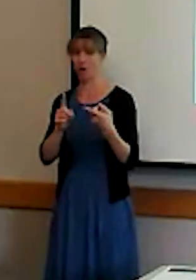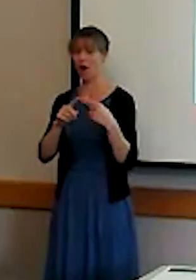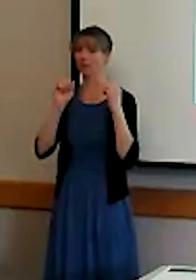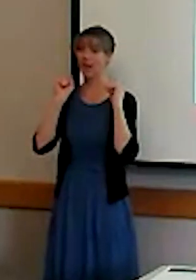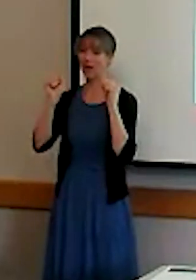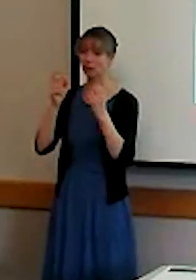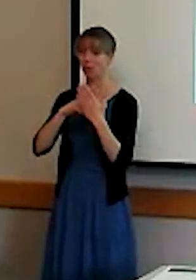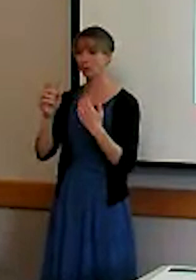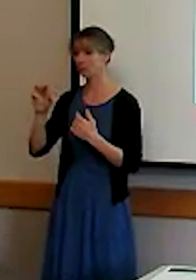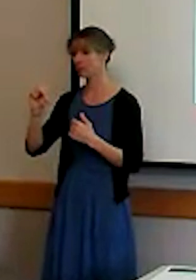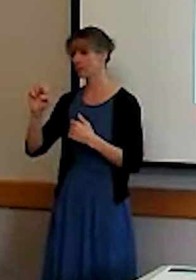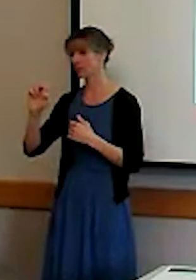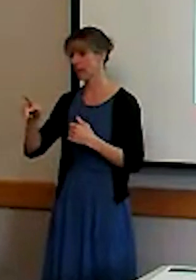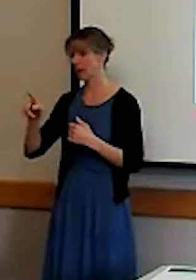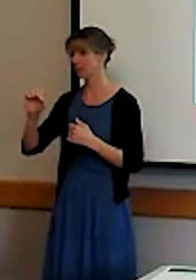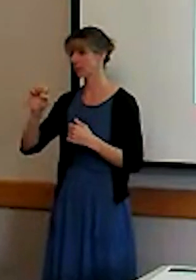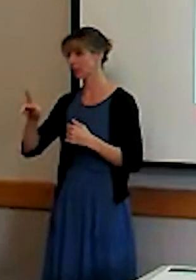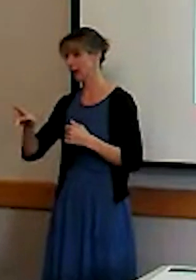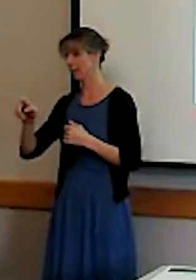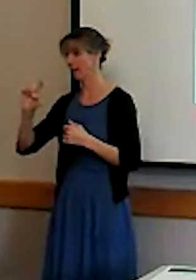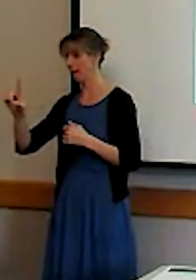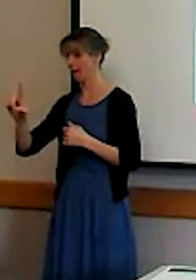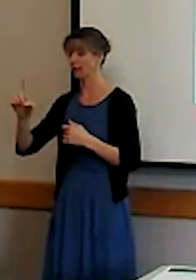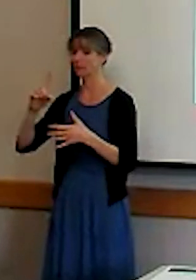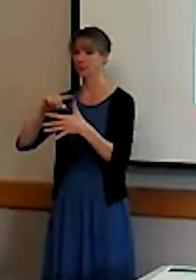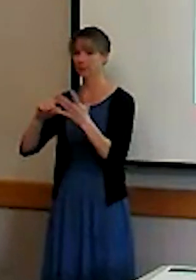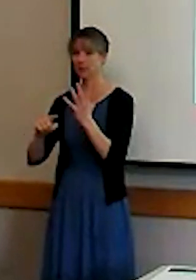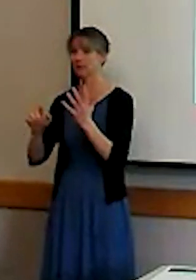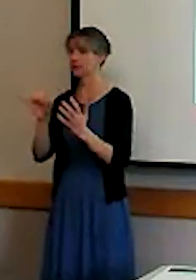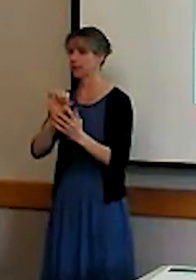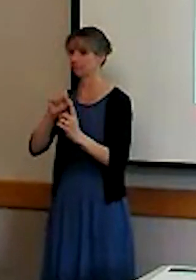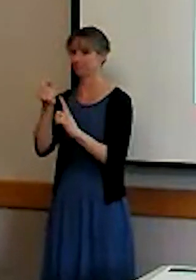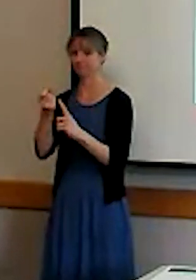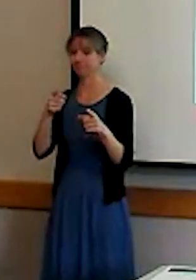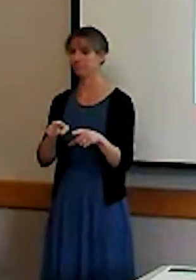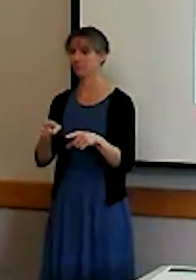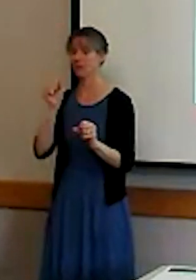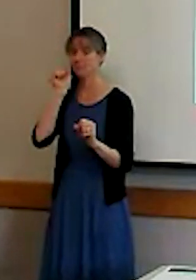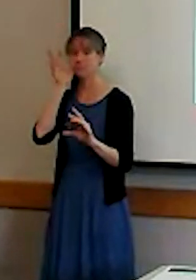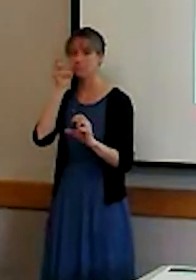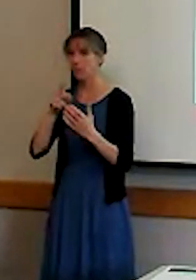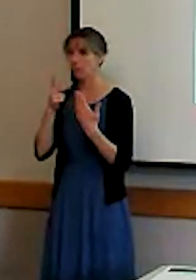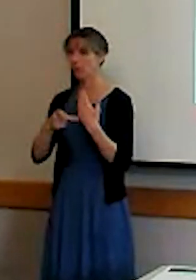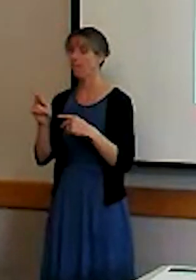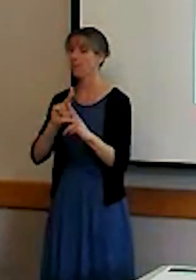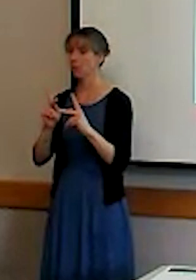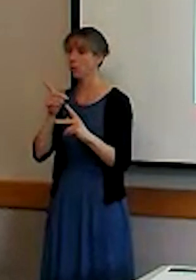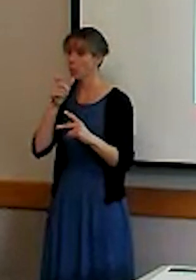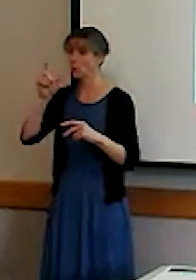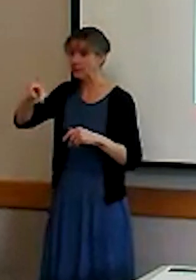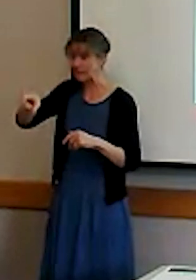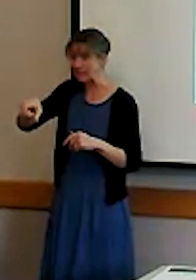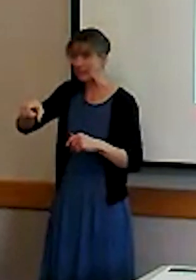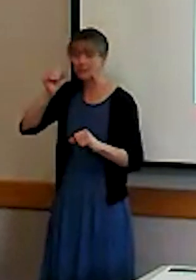exercise program, SNAP, SNAP-Ed, same scenario where phenomenal program for the people who need